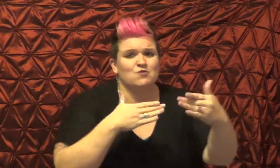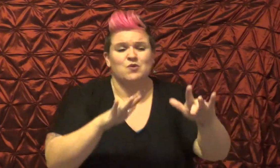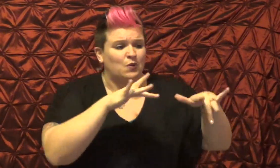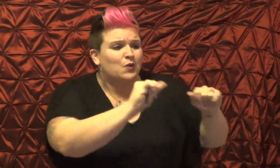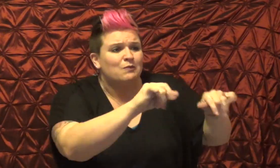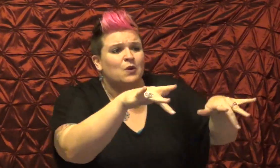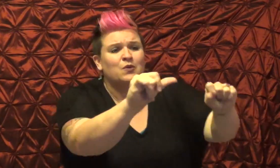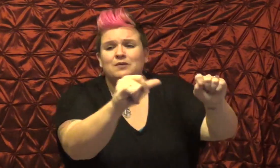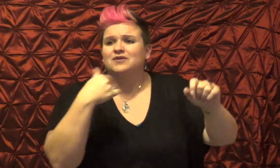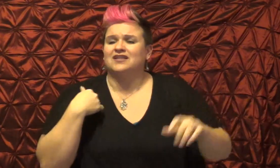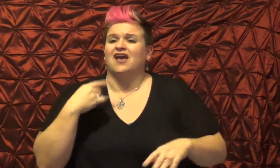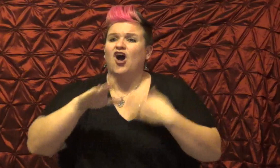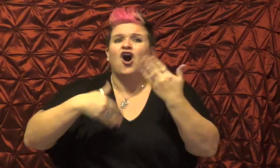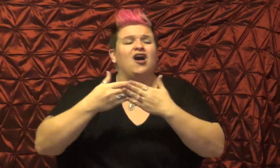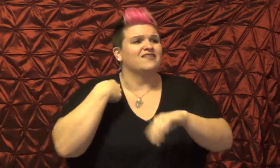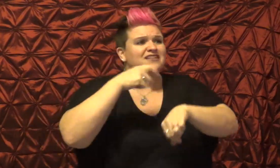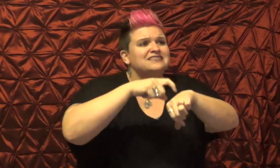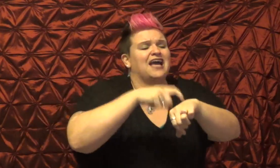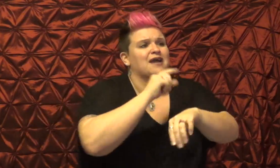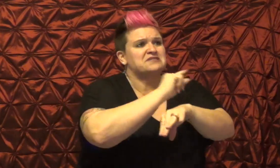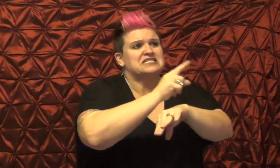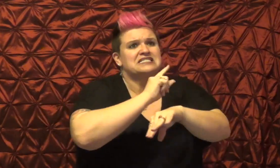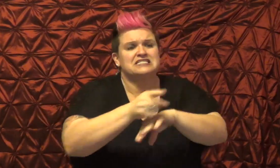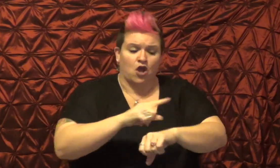rooms, just watching the hours tick by.